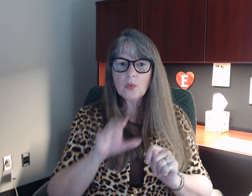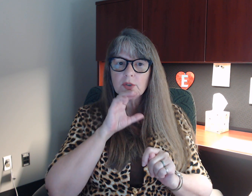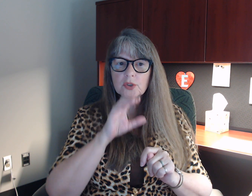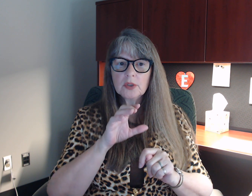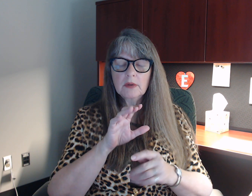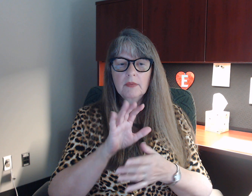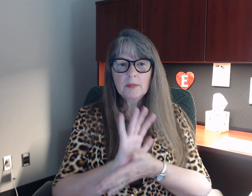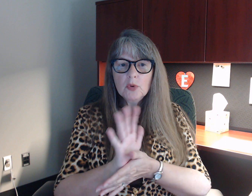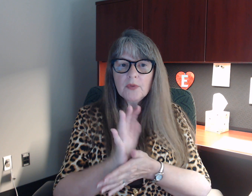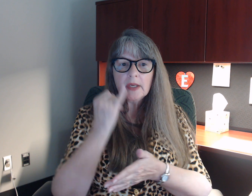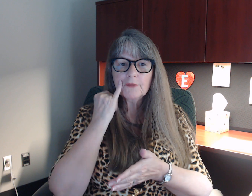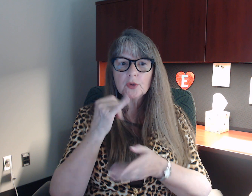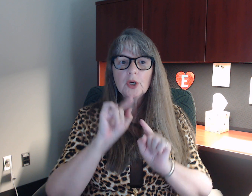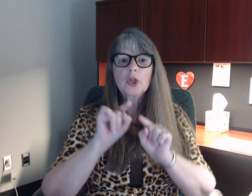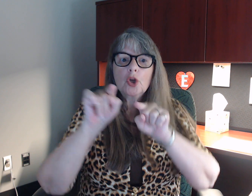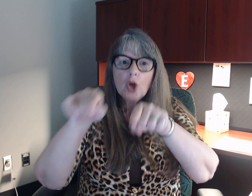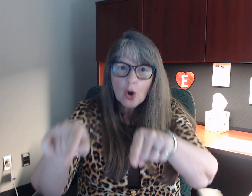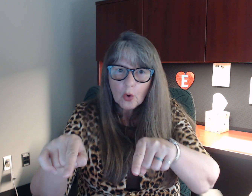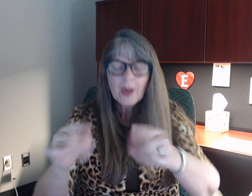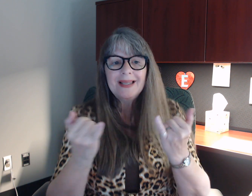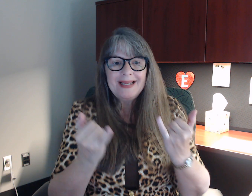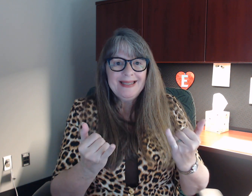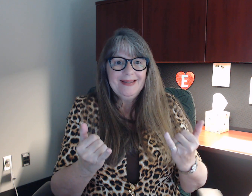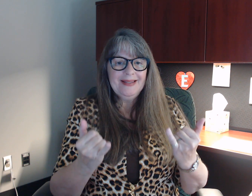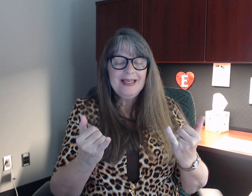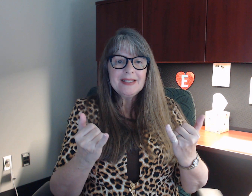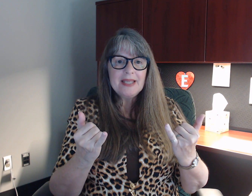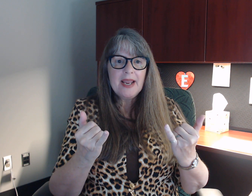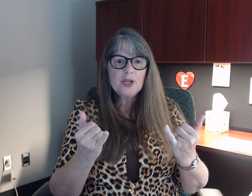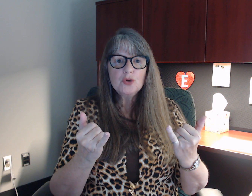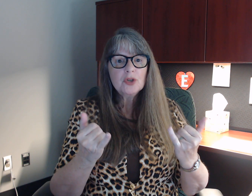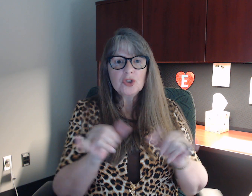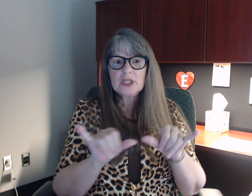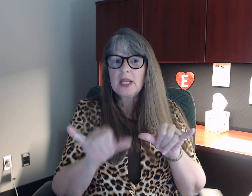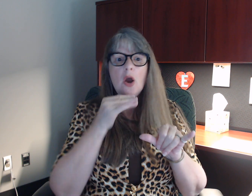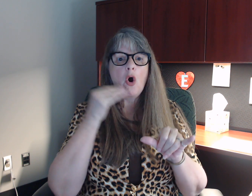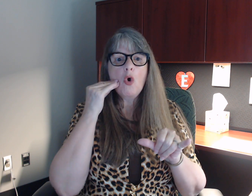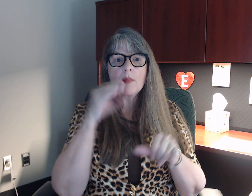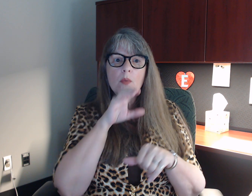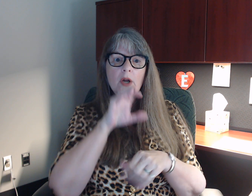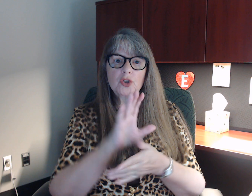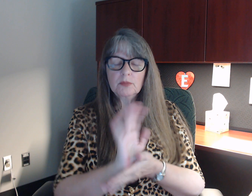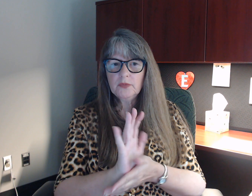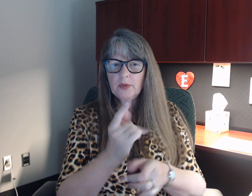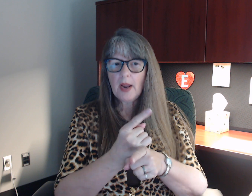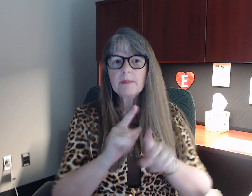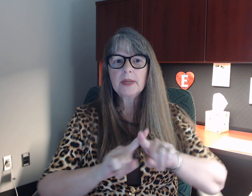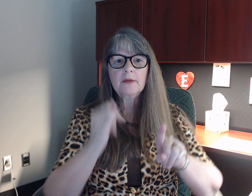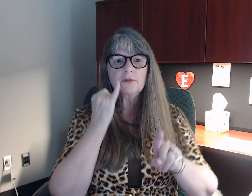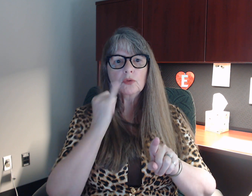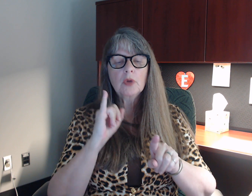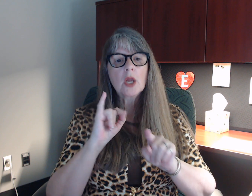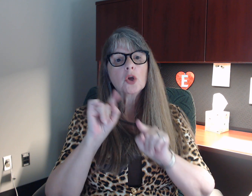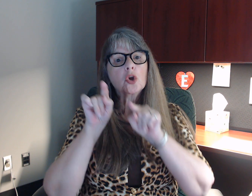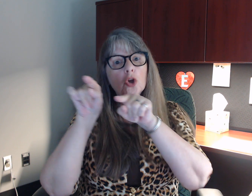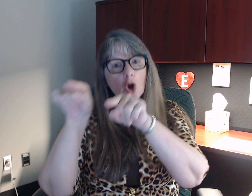watch the movie. And if you're going to go, like these days, you can just stay home and watch a movie, right? But if you